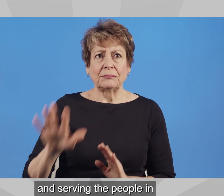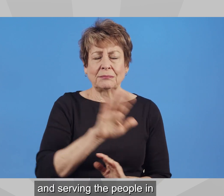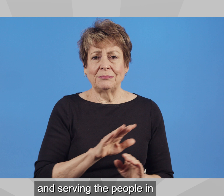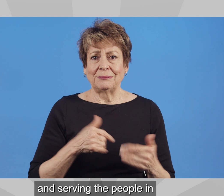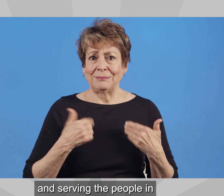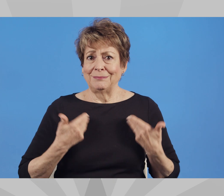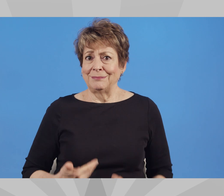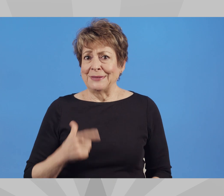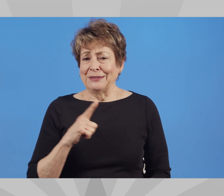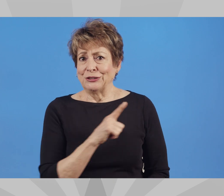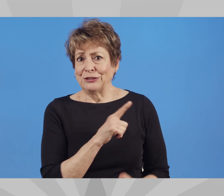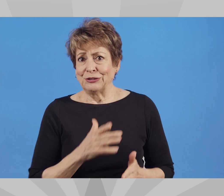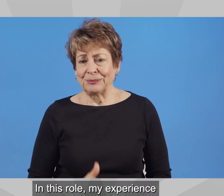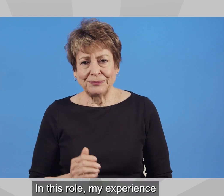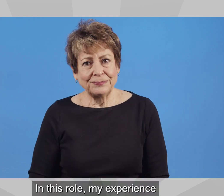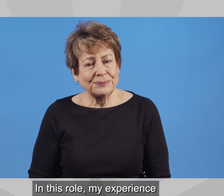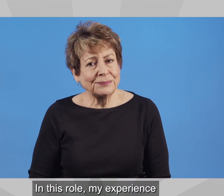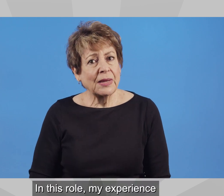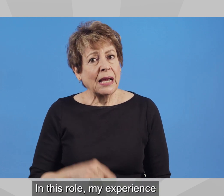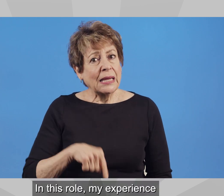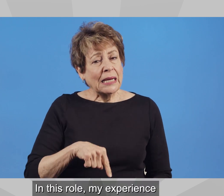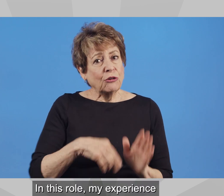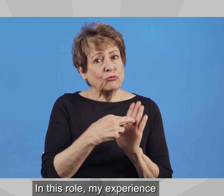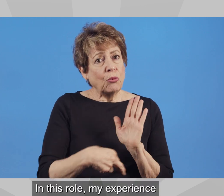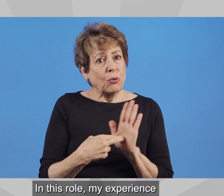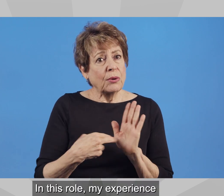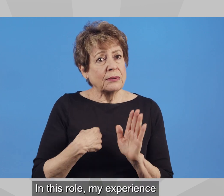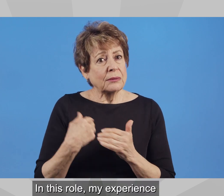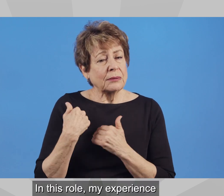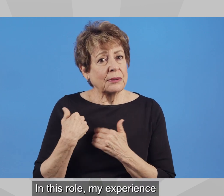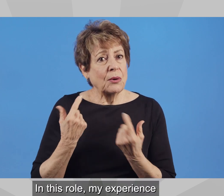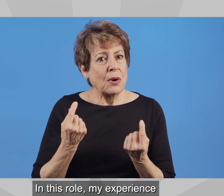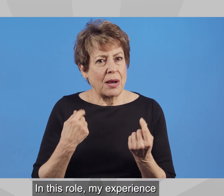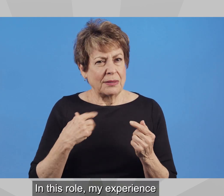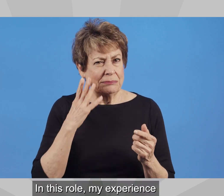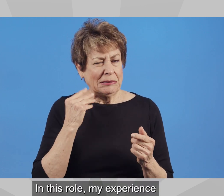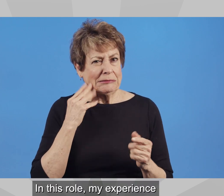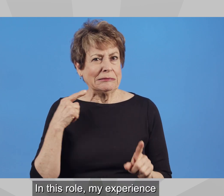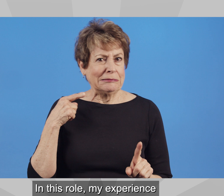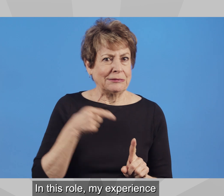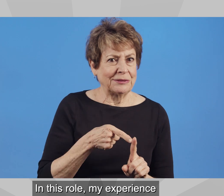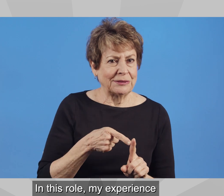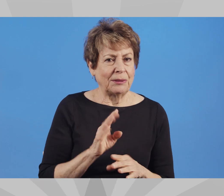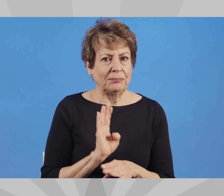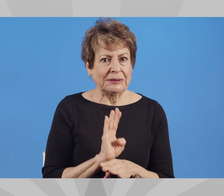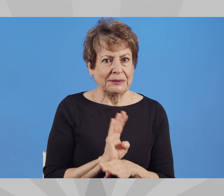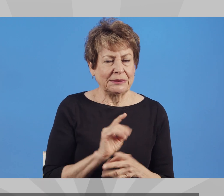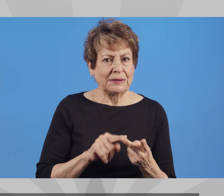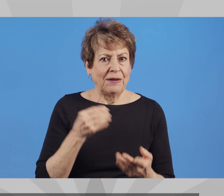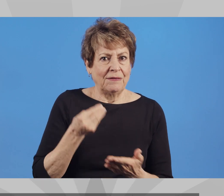a legislator. In this role, my experience in business,